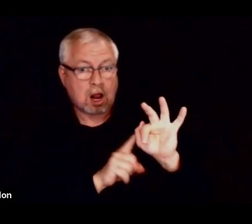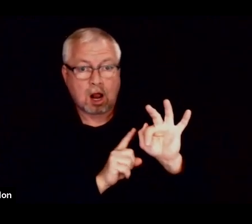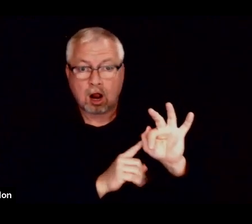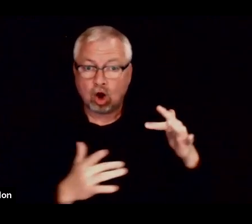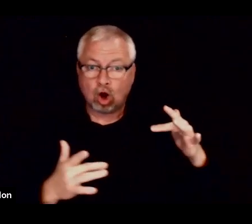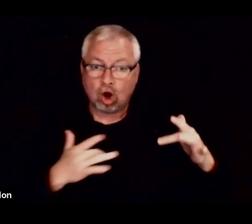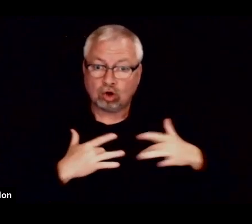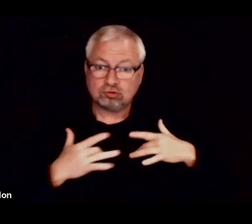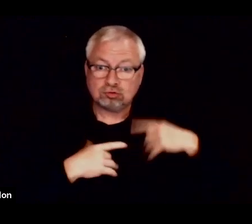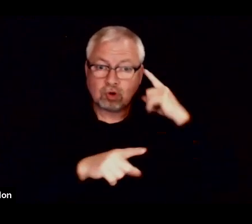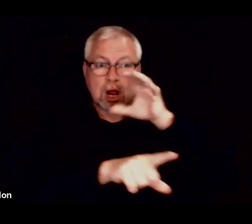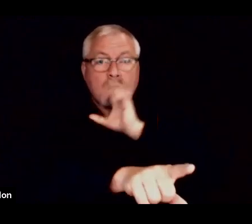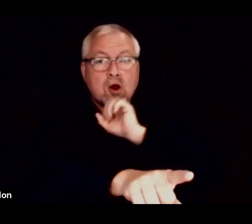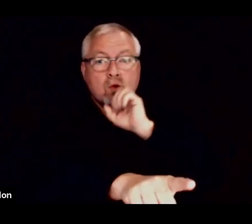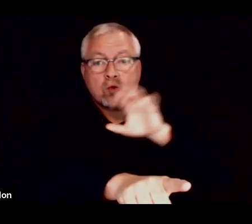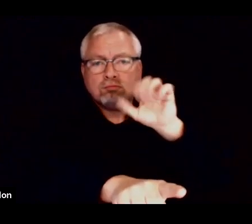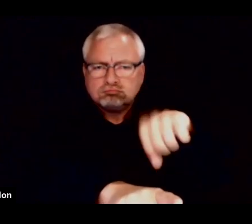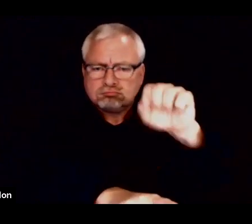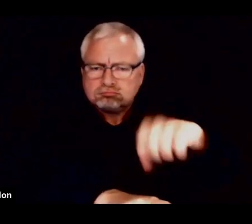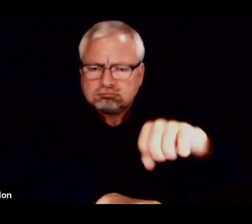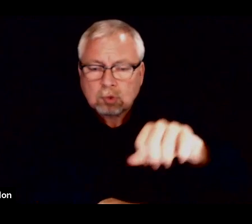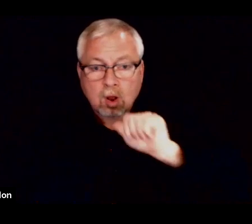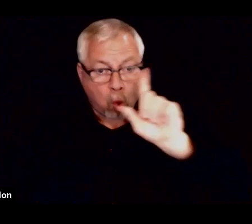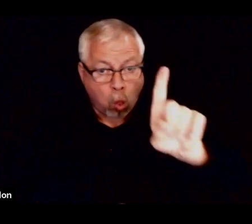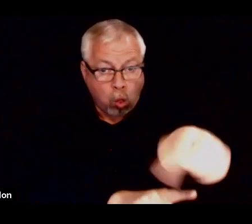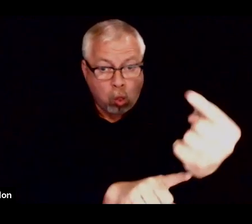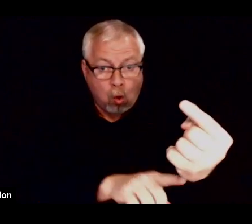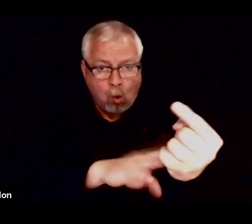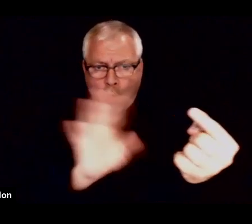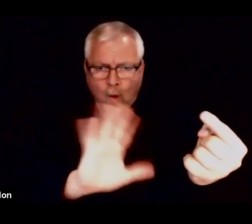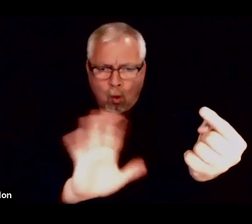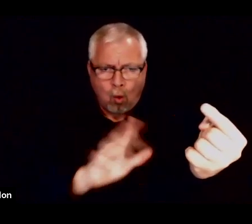Certainly we are all painfully aware of the